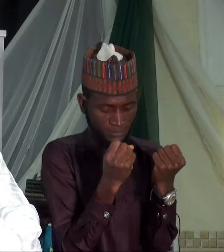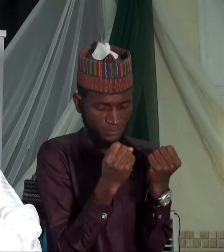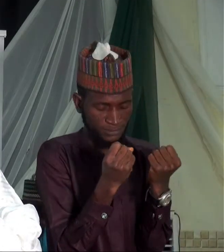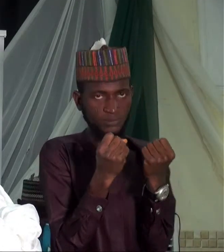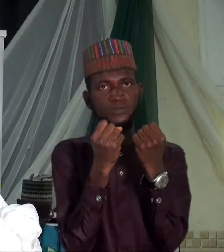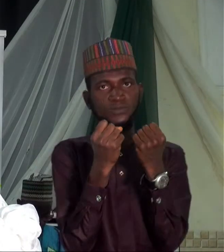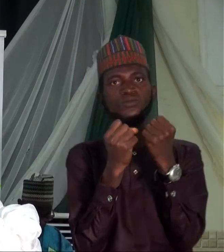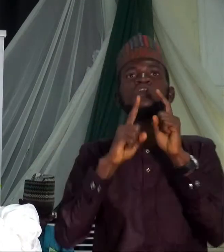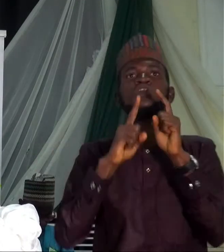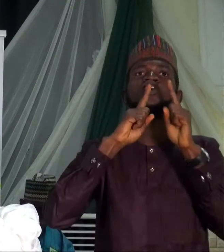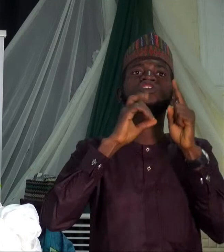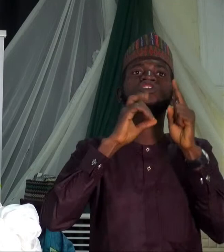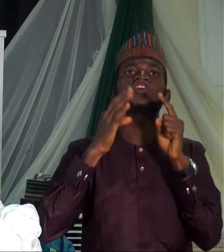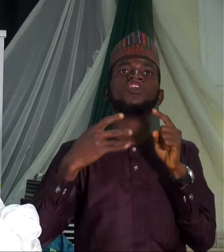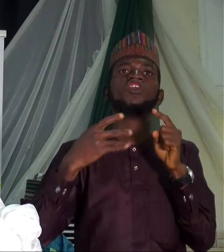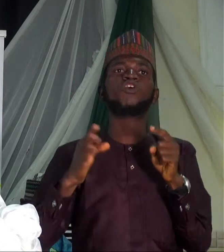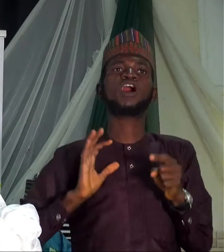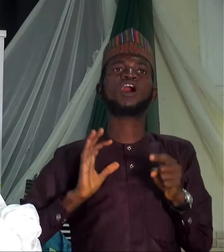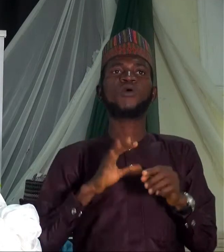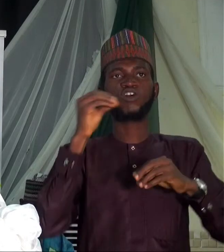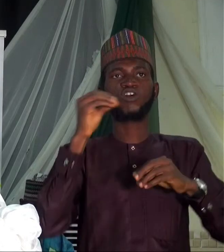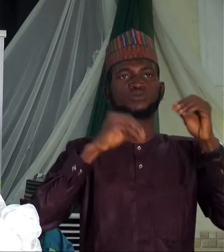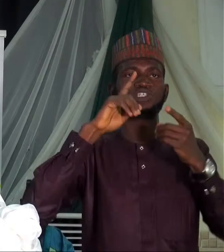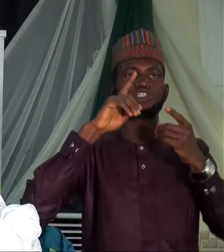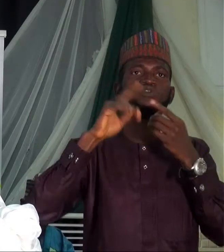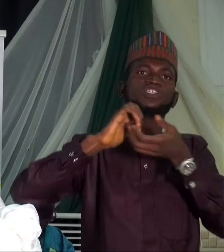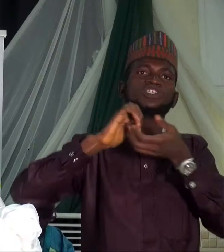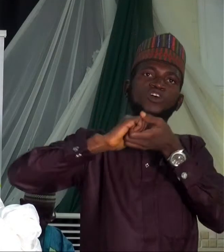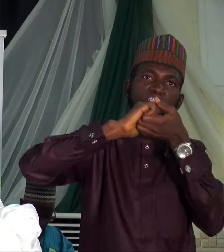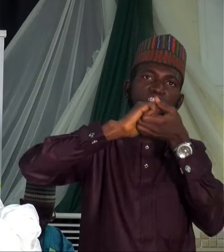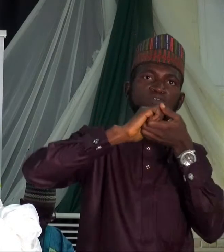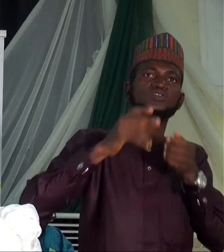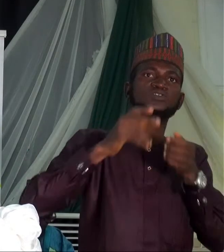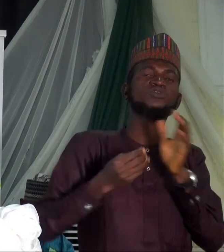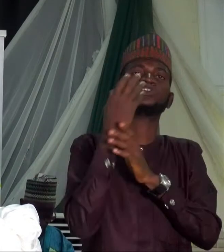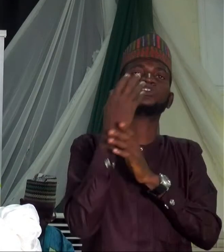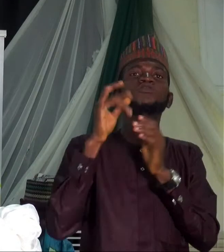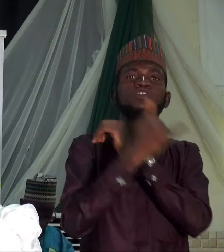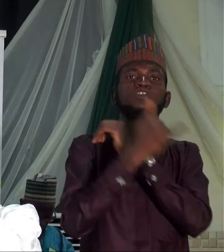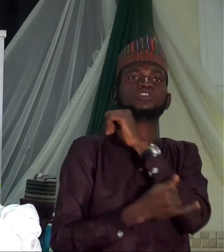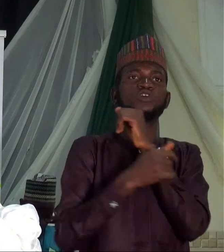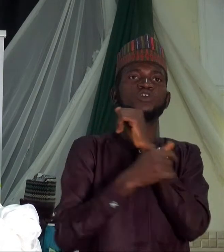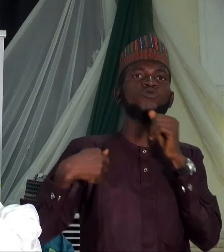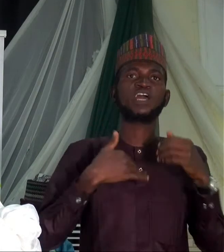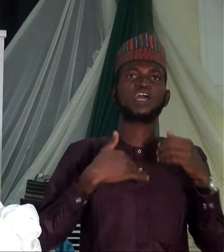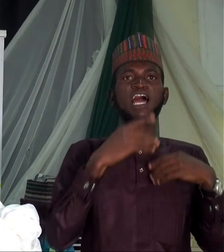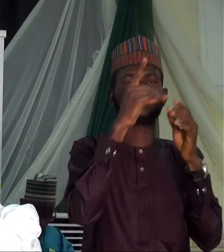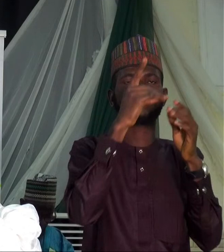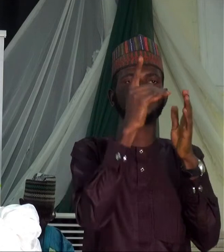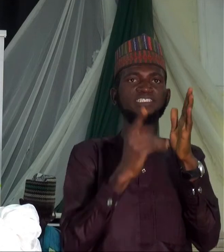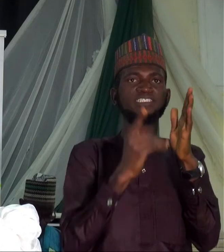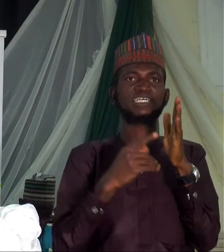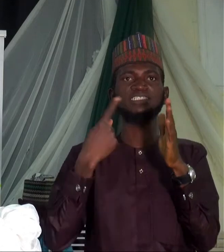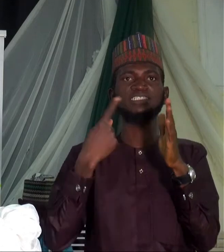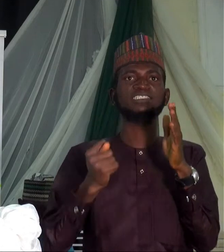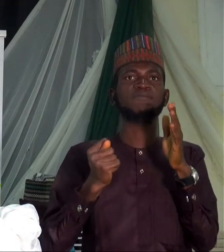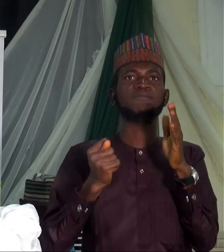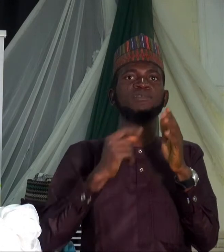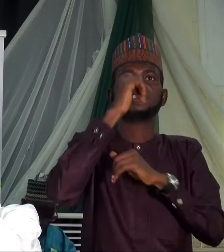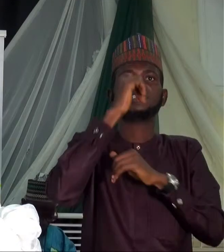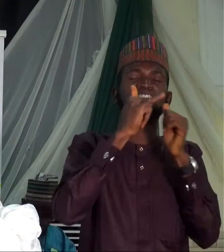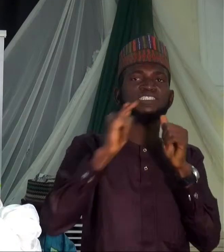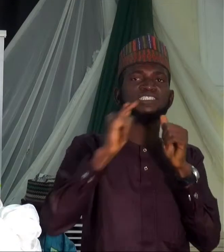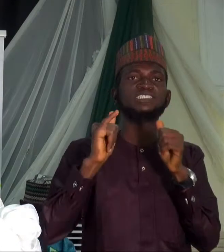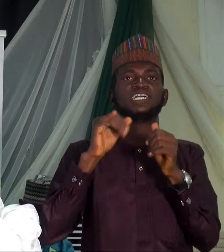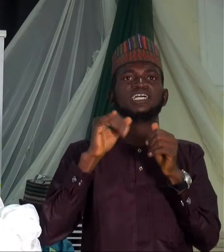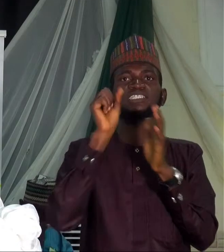Talking about our contribution towards the collective goods of the country, we have designed and made the Anna State Lecture a platform where